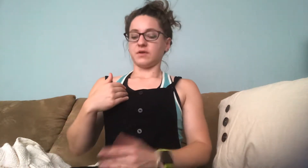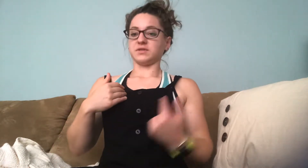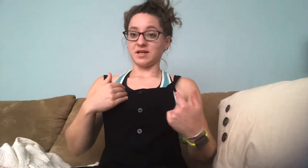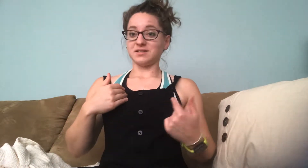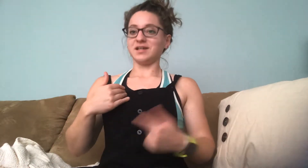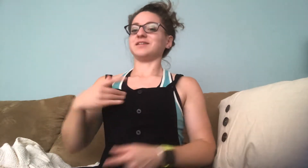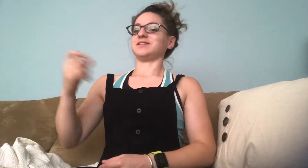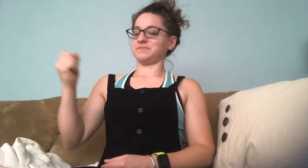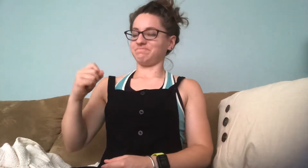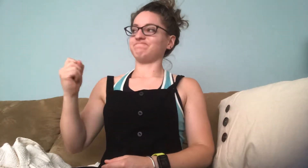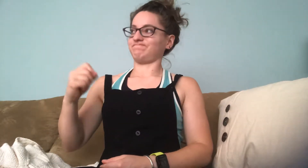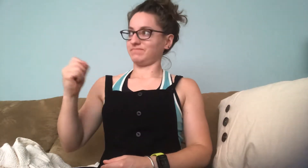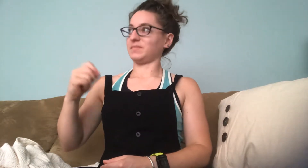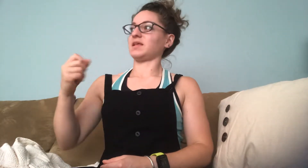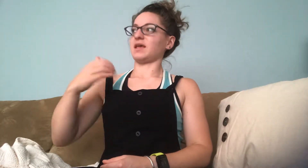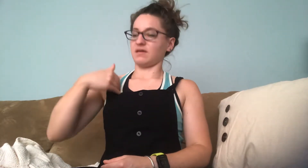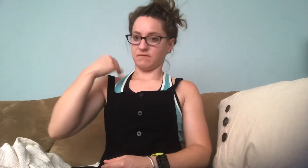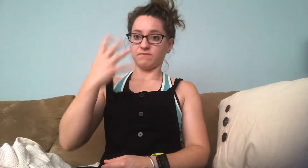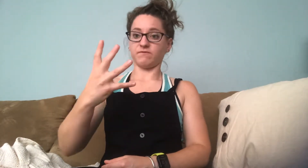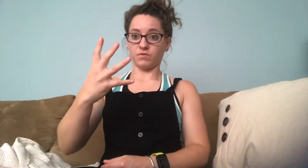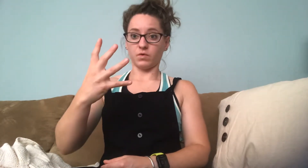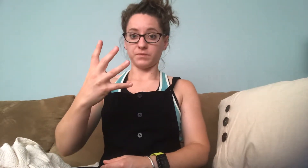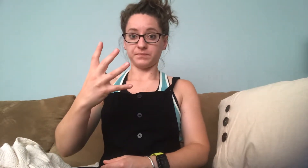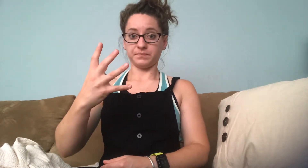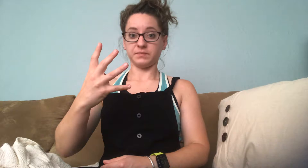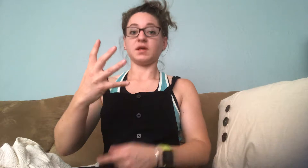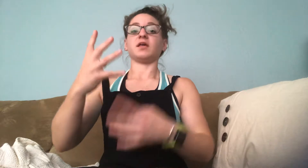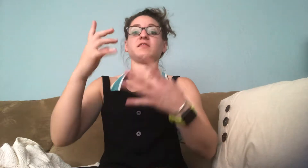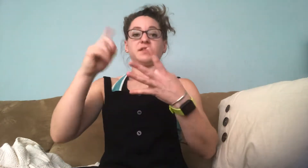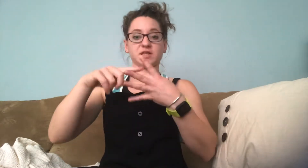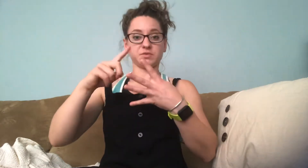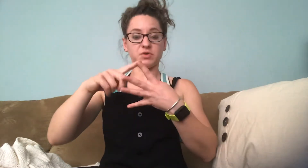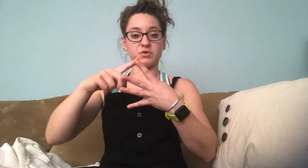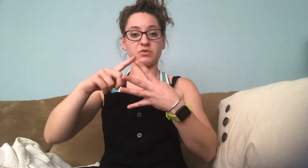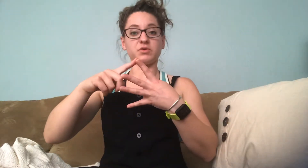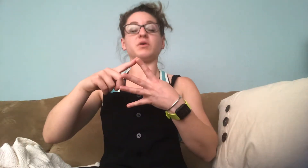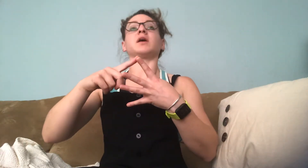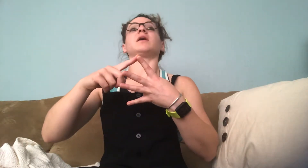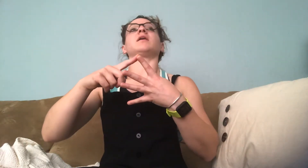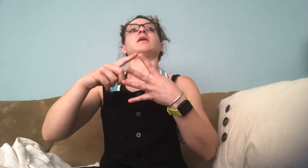If I was Kelsey, I'd say, cool. Then that's when you go through, okay,